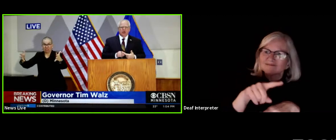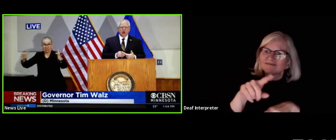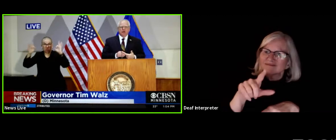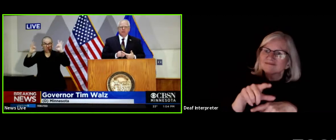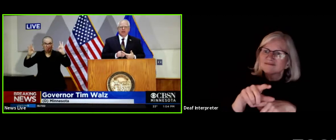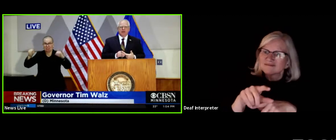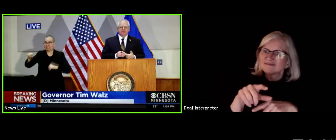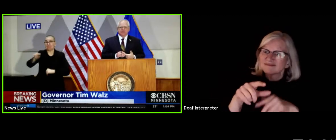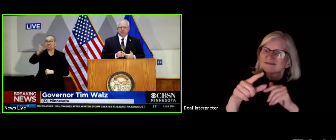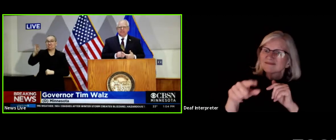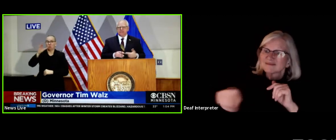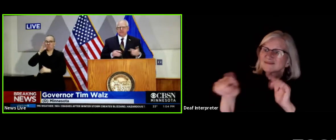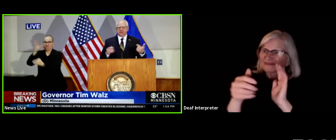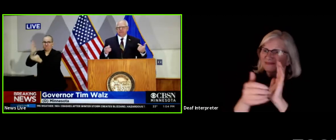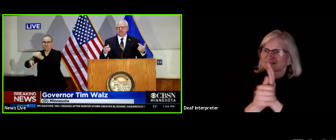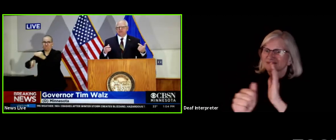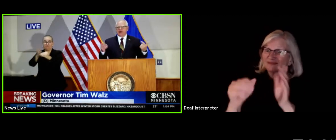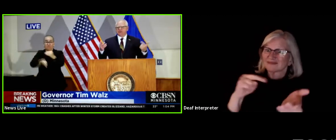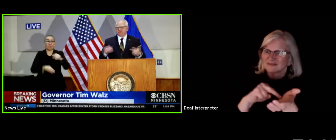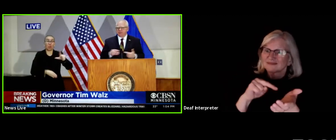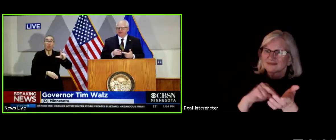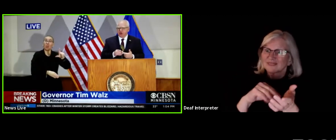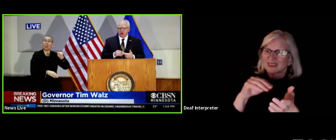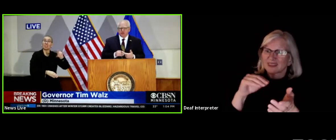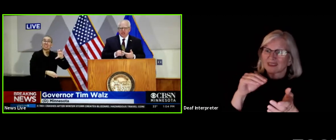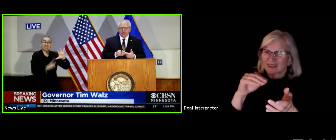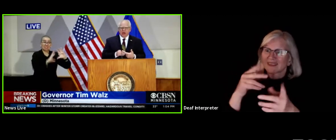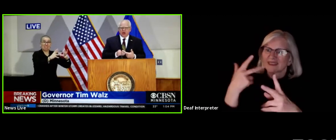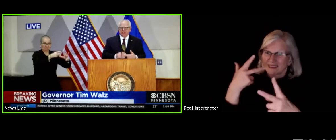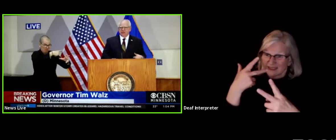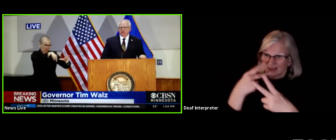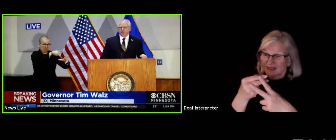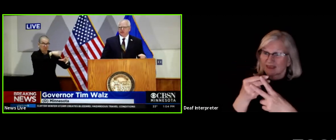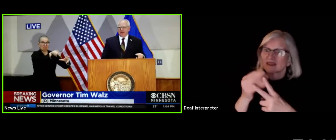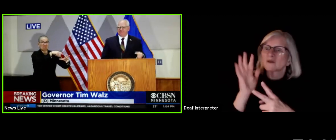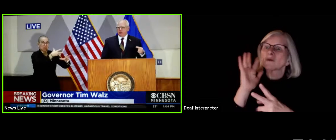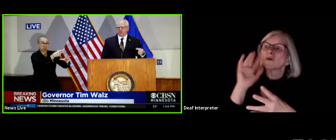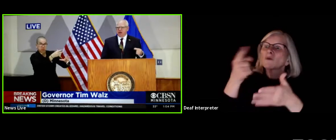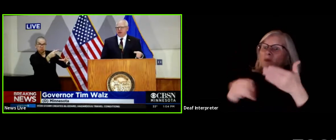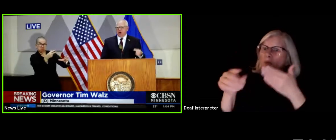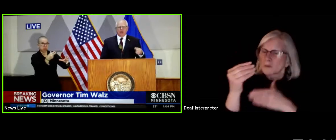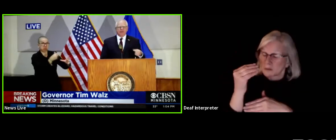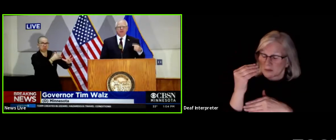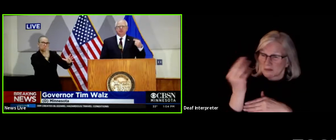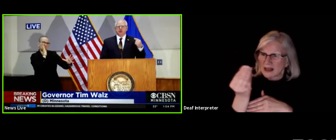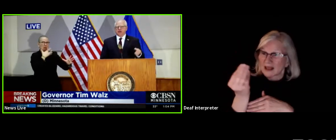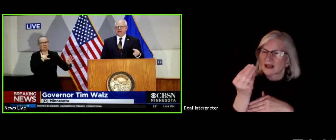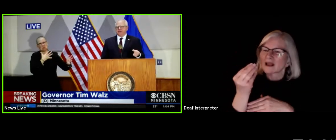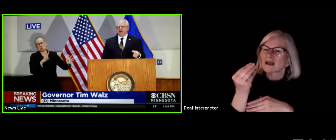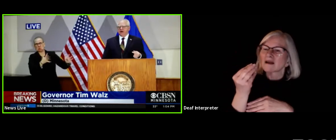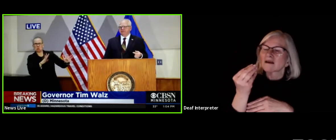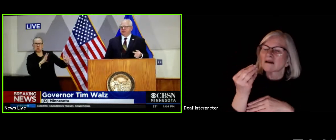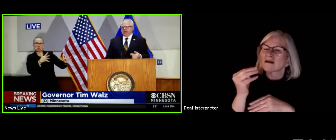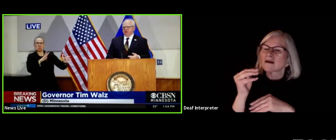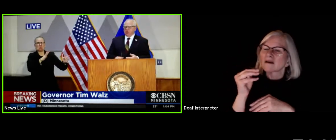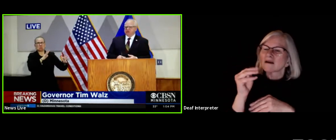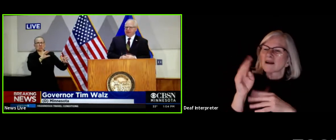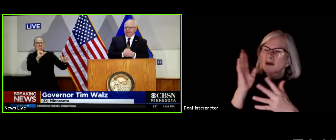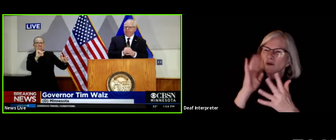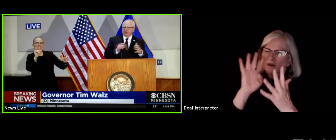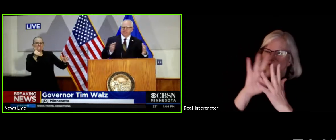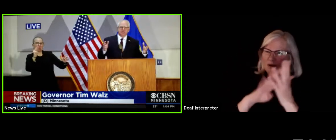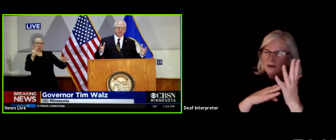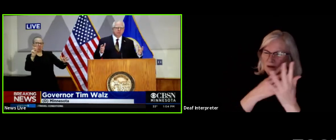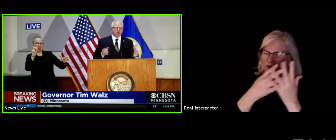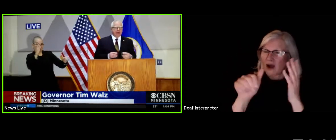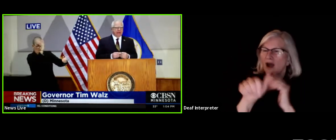And long-term care facilities, the 1,000 some of those are scheduled to have those done on the 30th of January. So